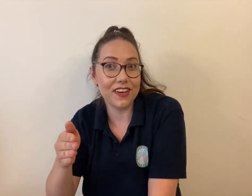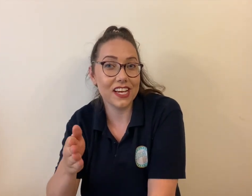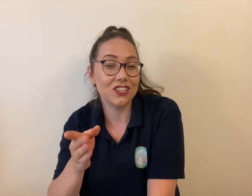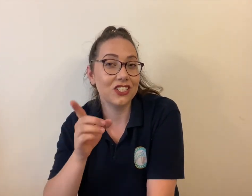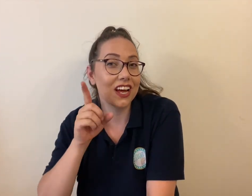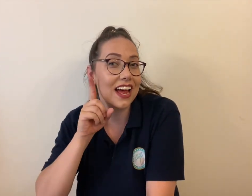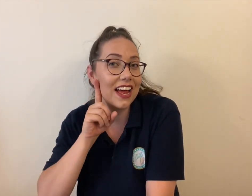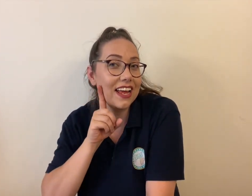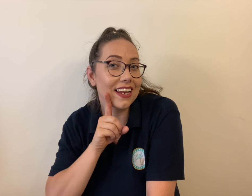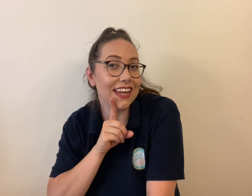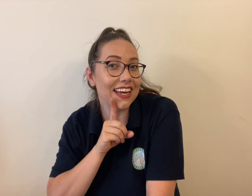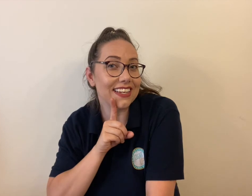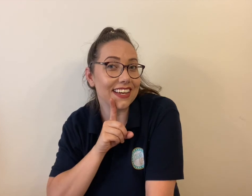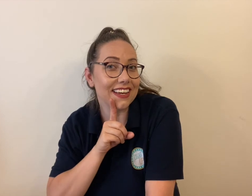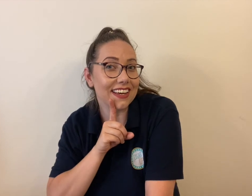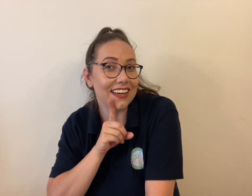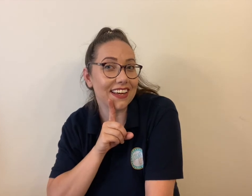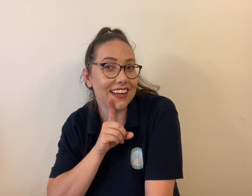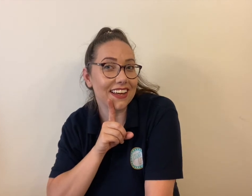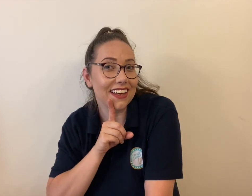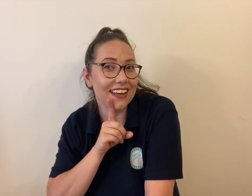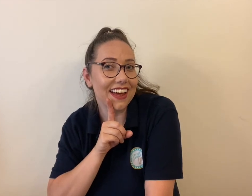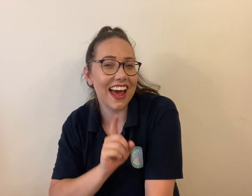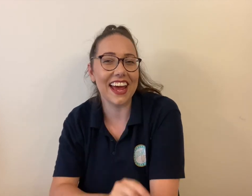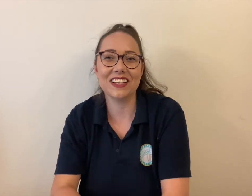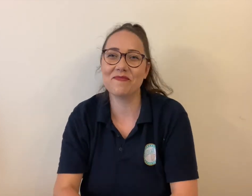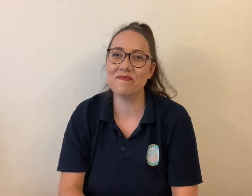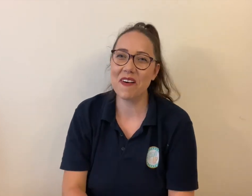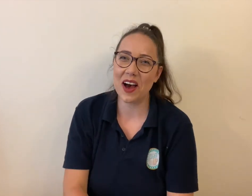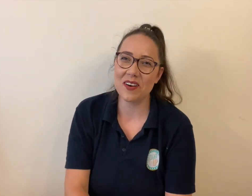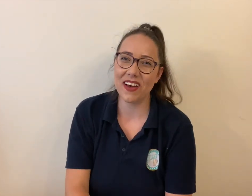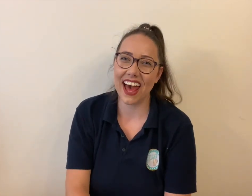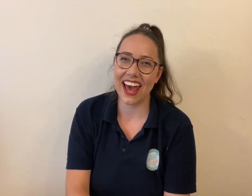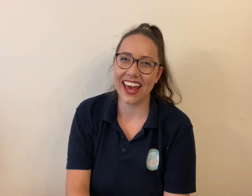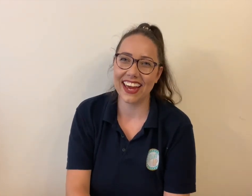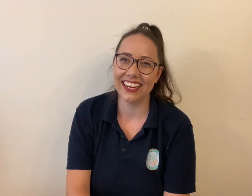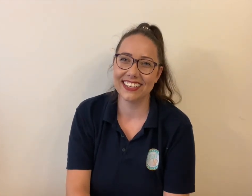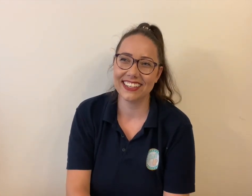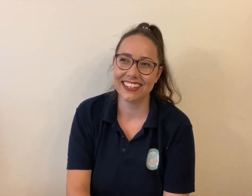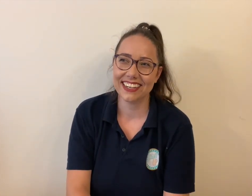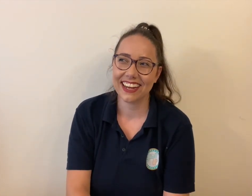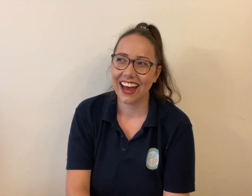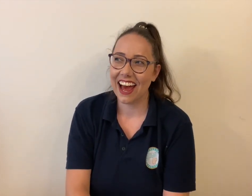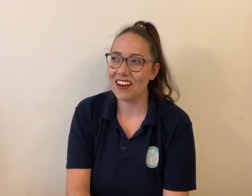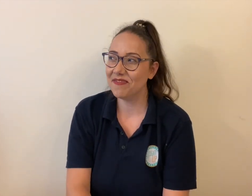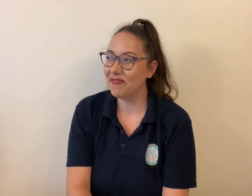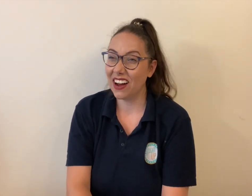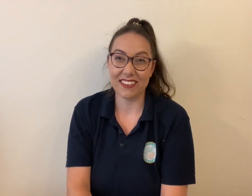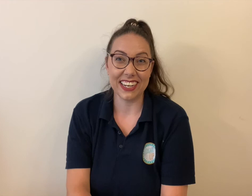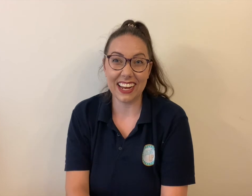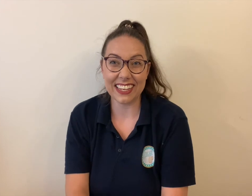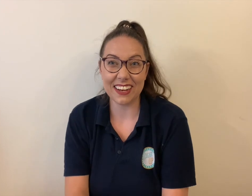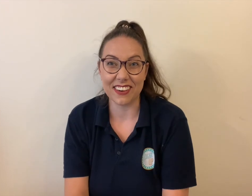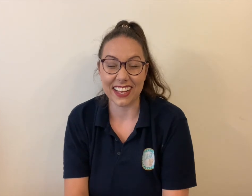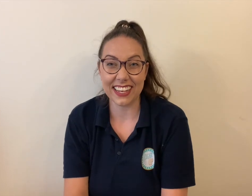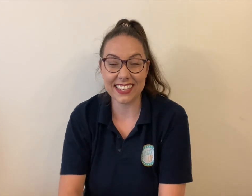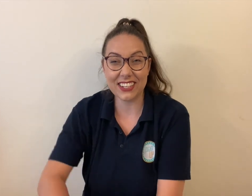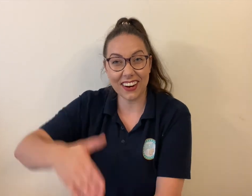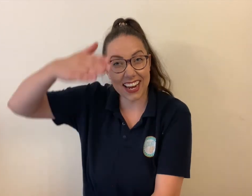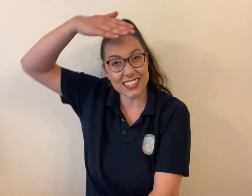fish, lady. It's mermaid. I really like that one. I think it's great. So we've